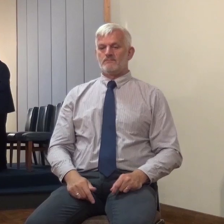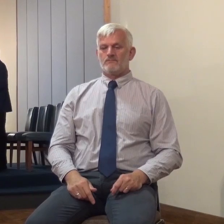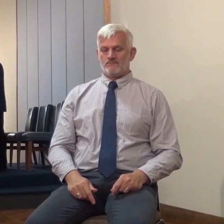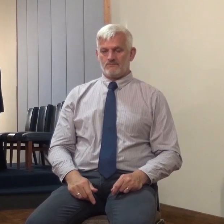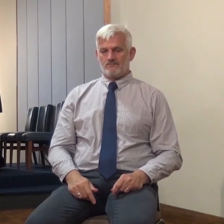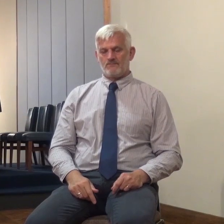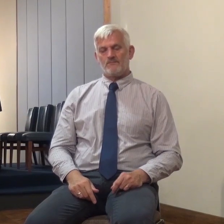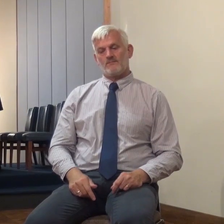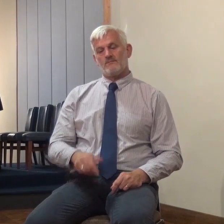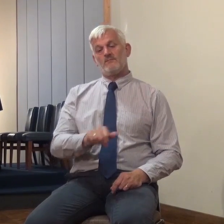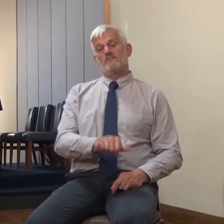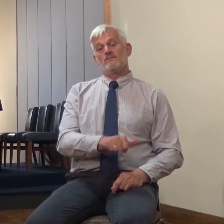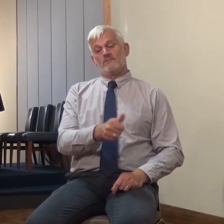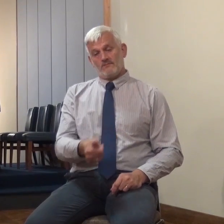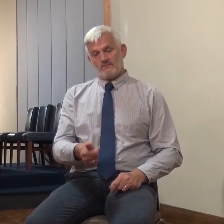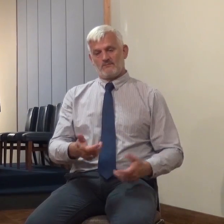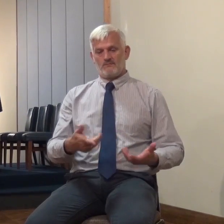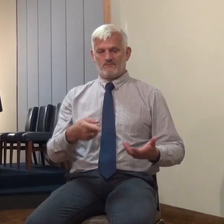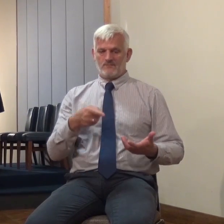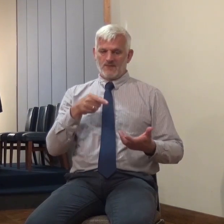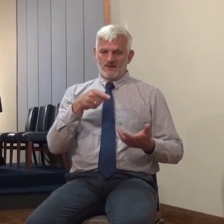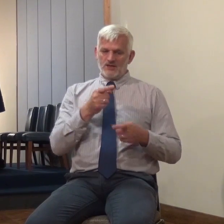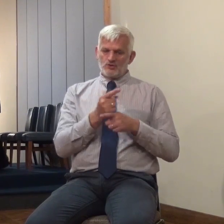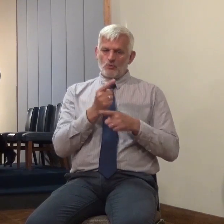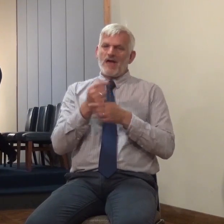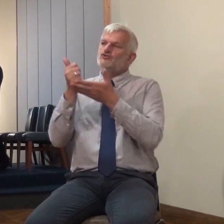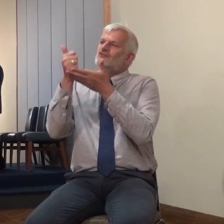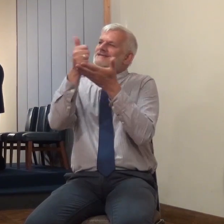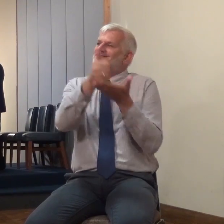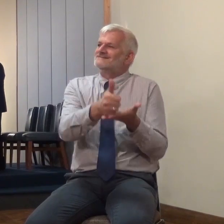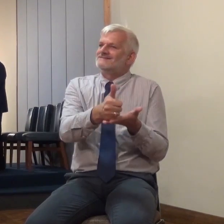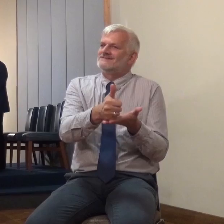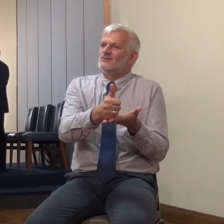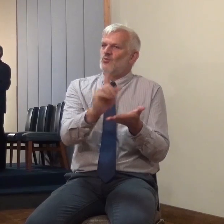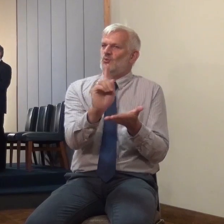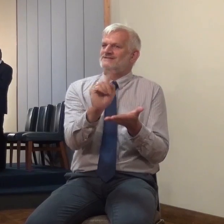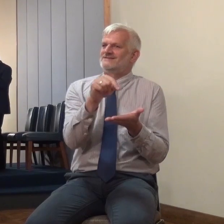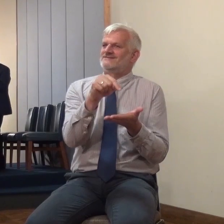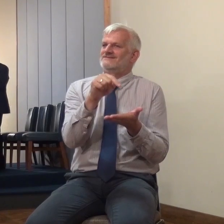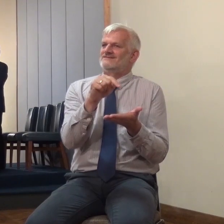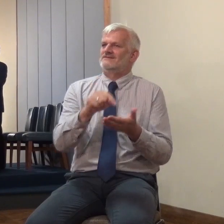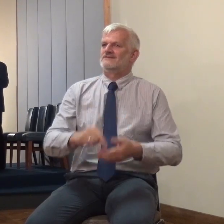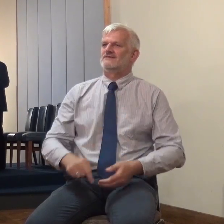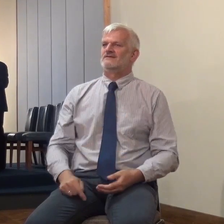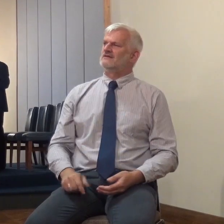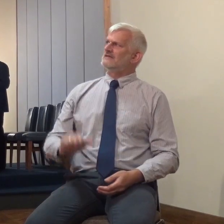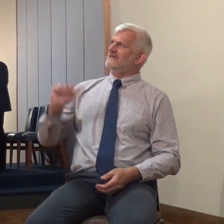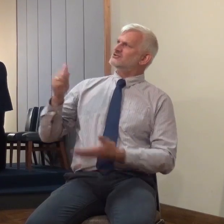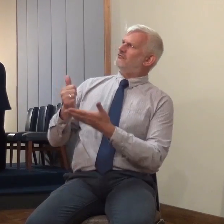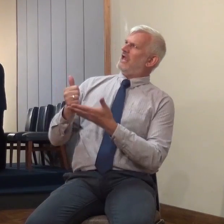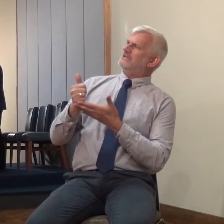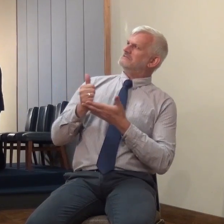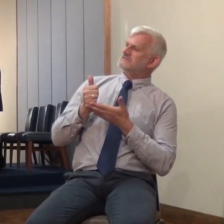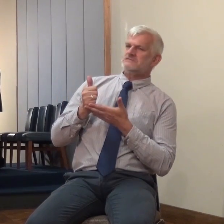the reality of that grace, that sufficient grace, something, just something of